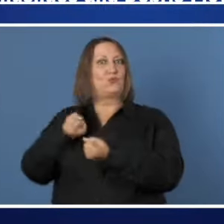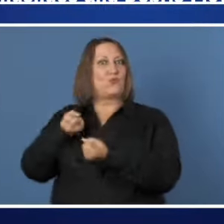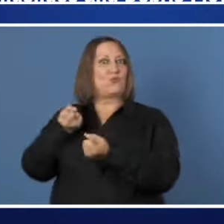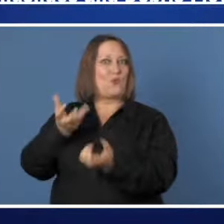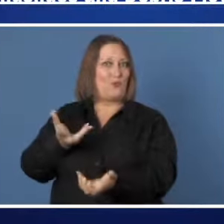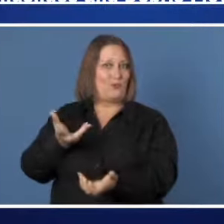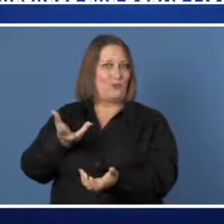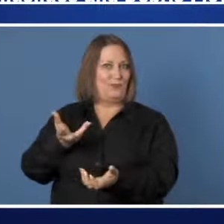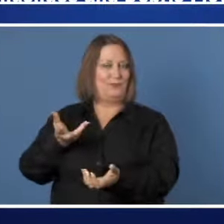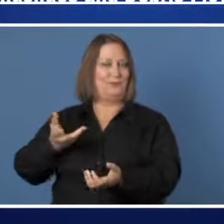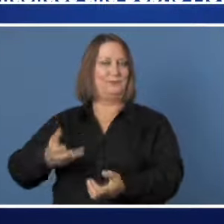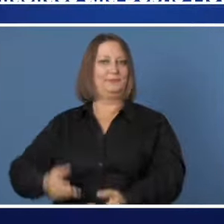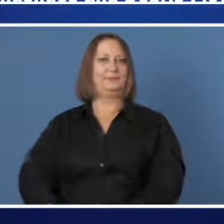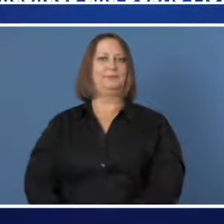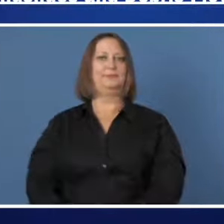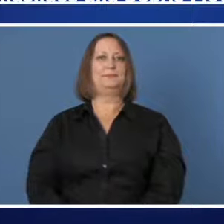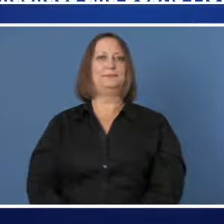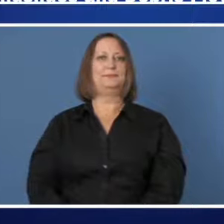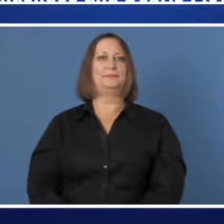event.